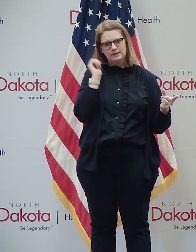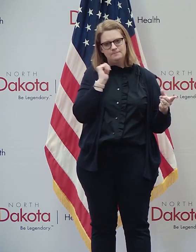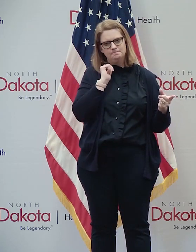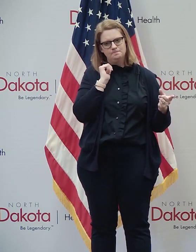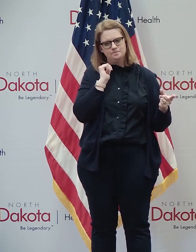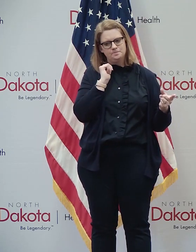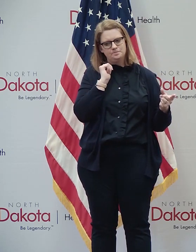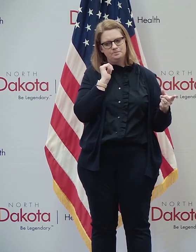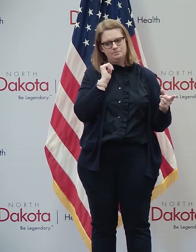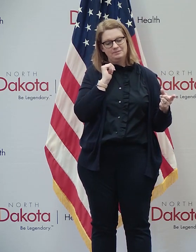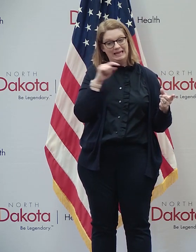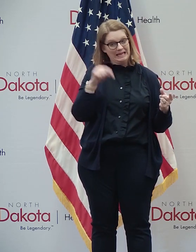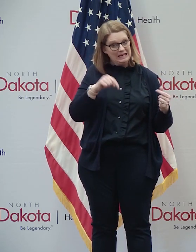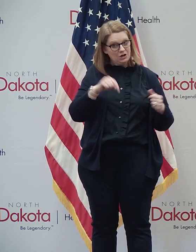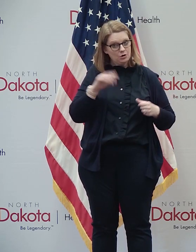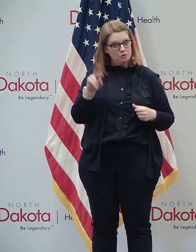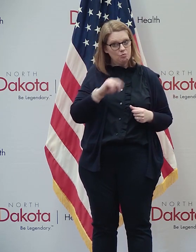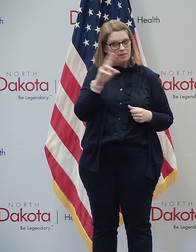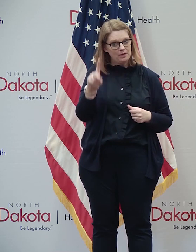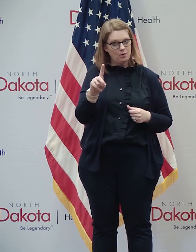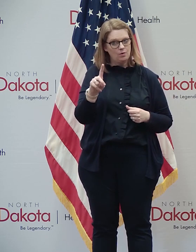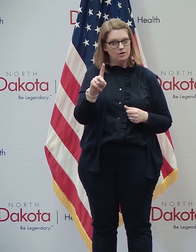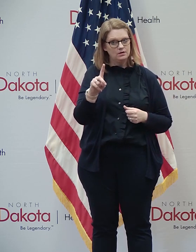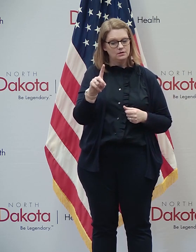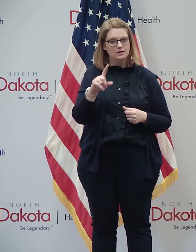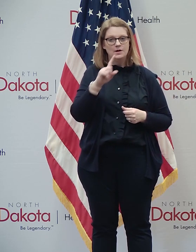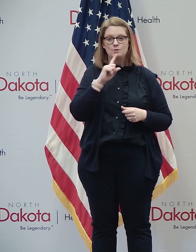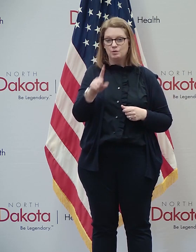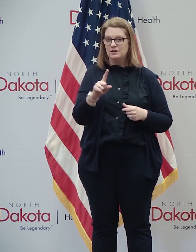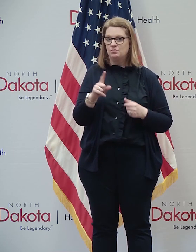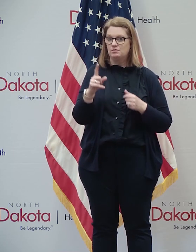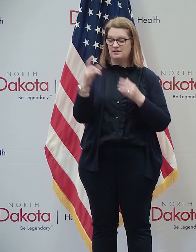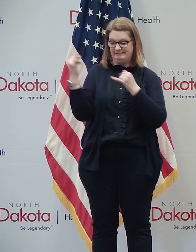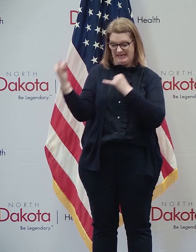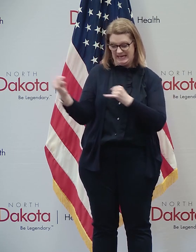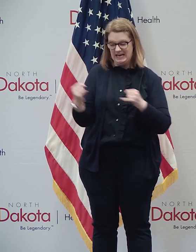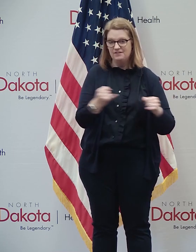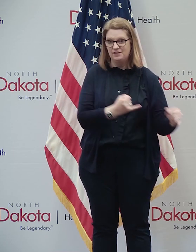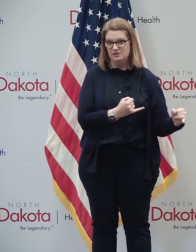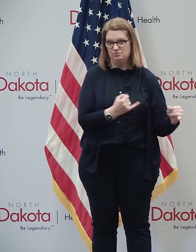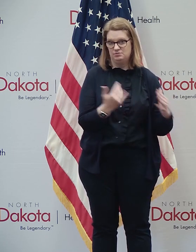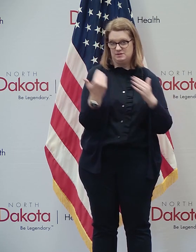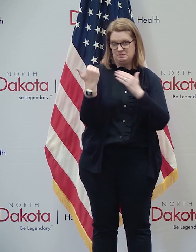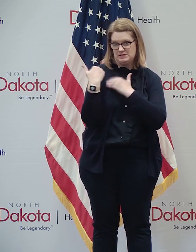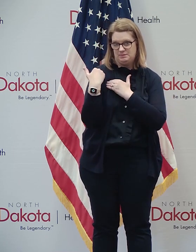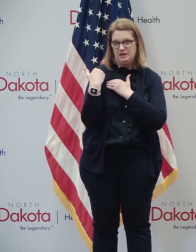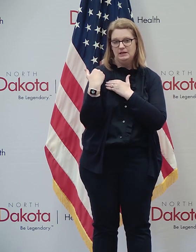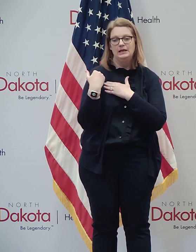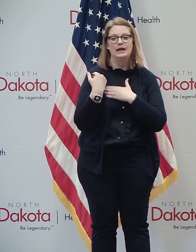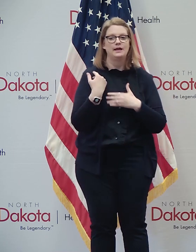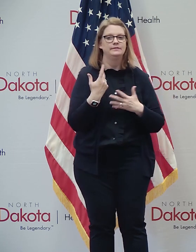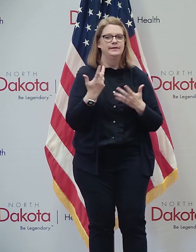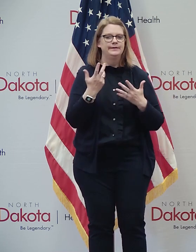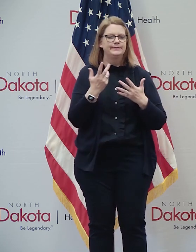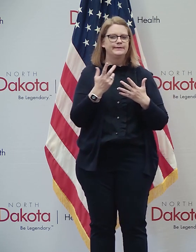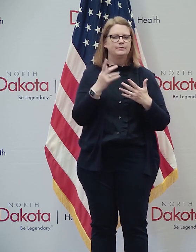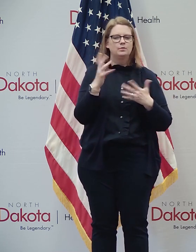any penalties for not following this guidance, and is it still important to continue to practice social